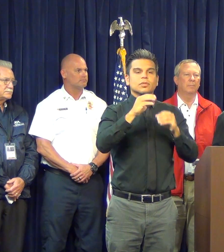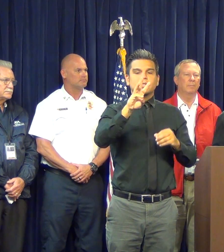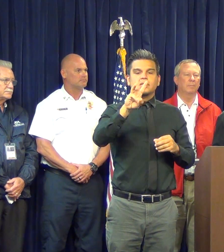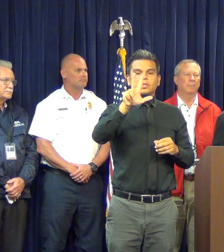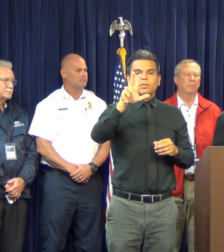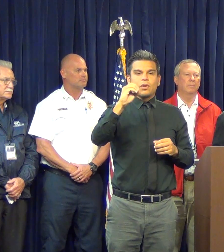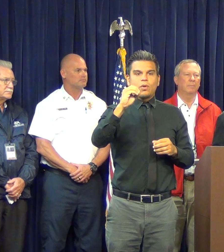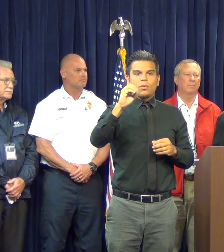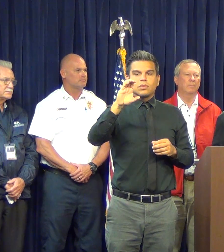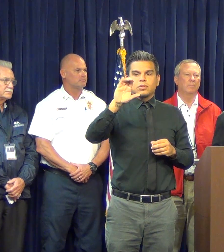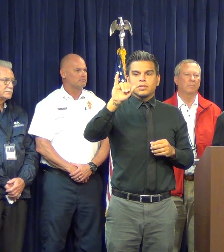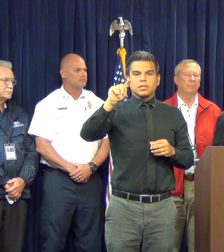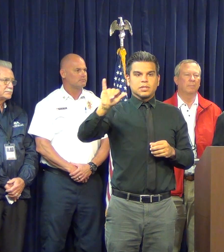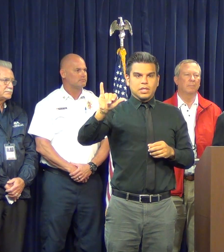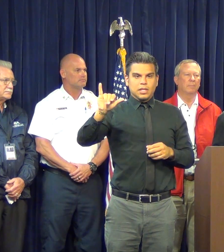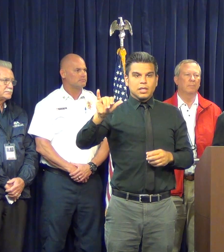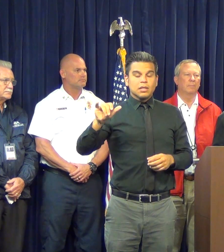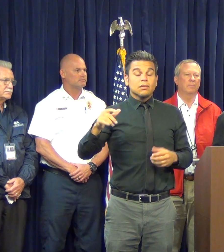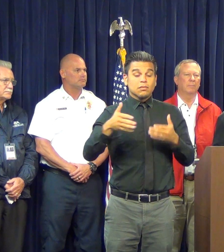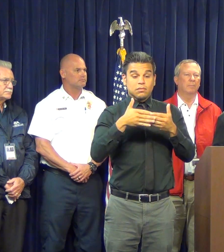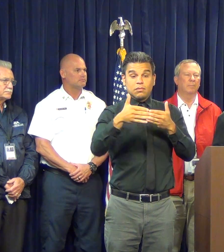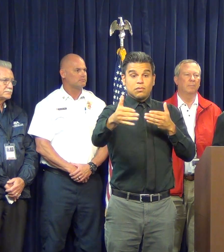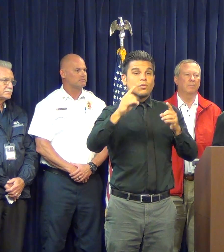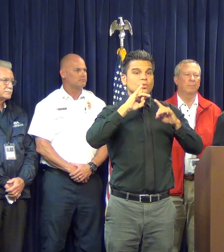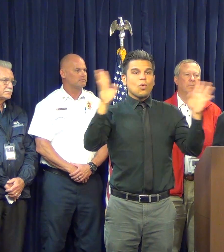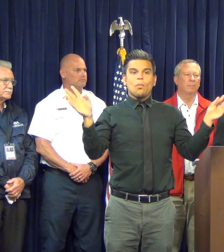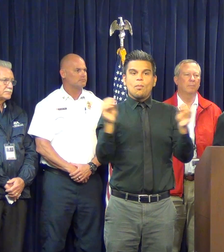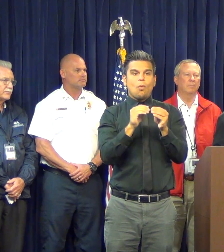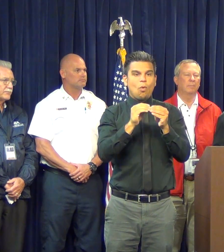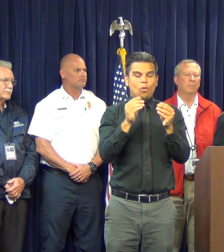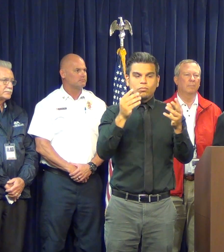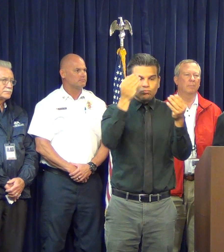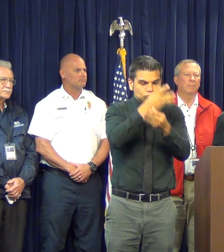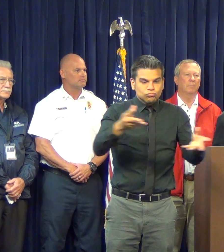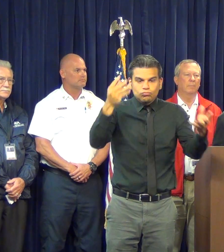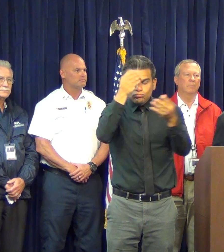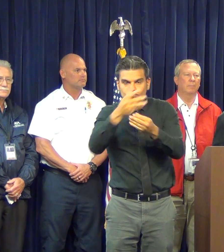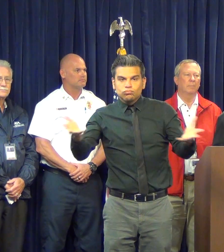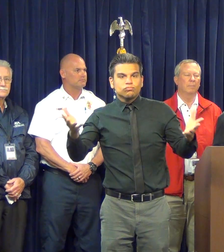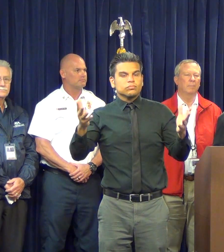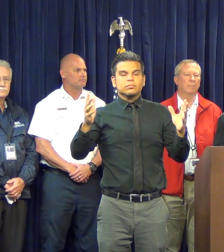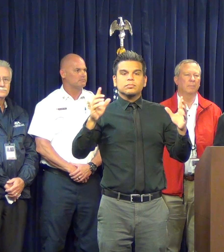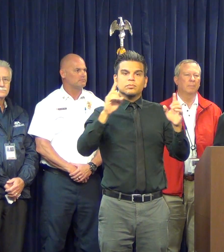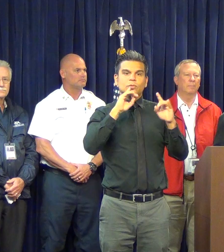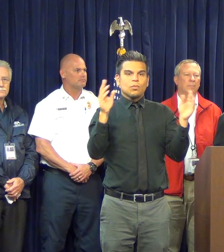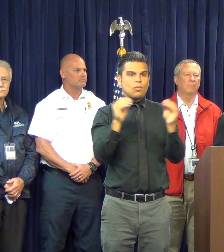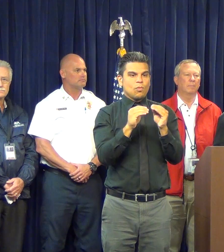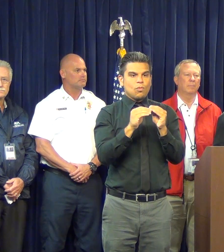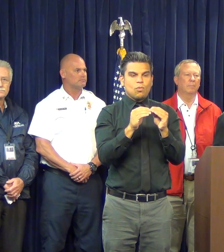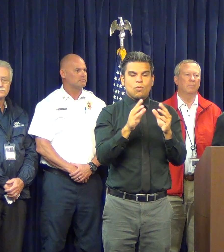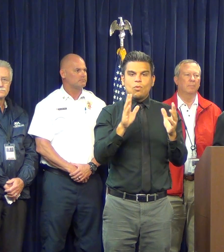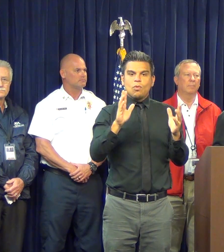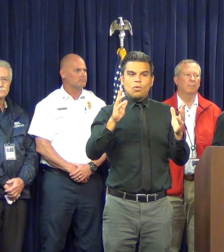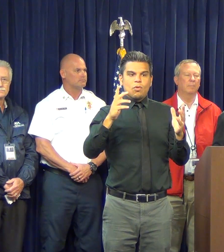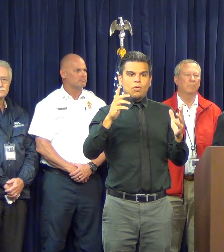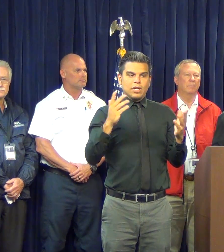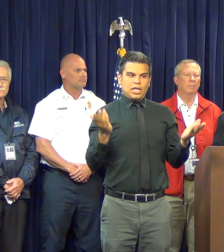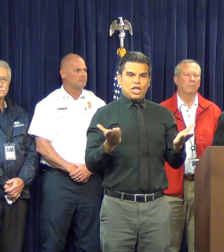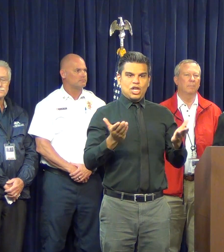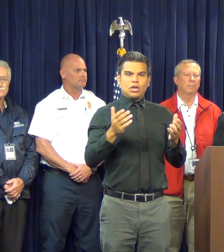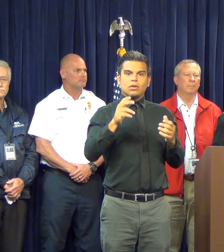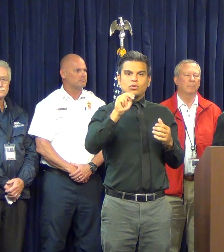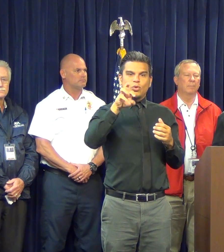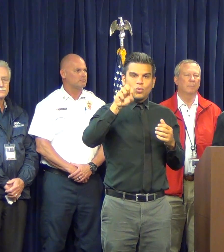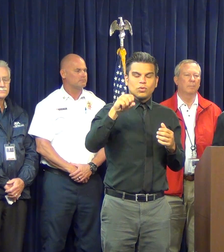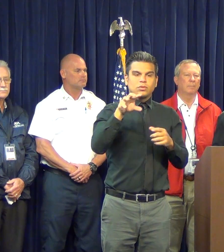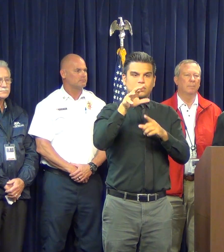This will be the last scheduled briefing. However, as conditions continue to develop, we will be in here with you